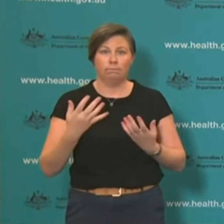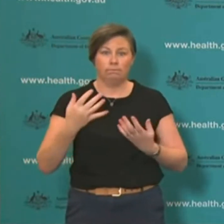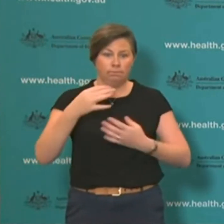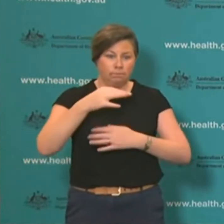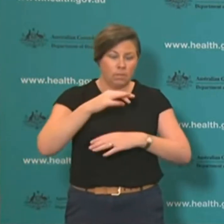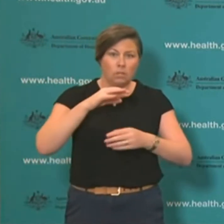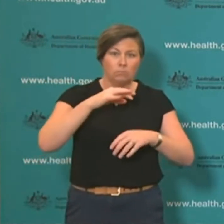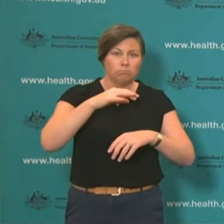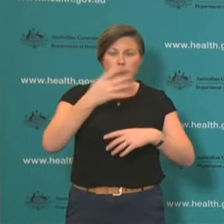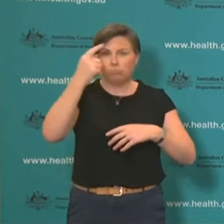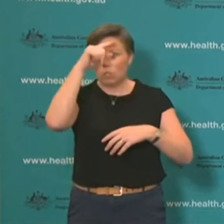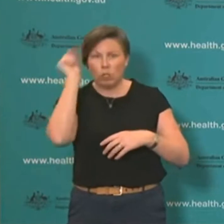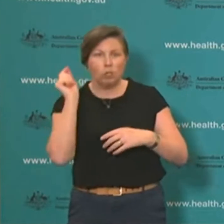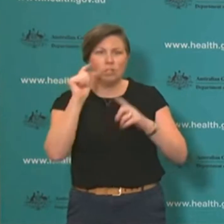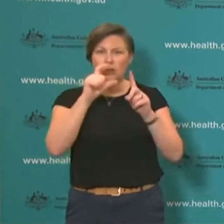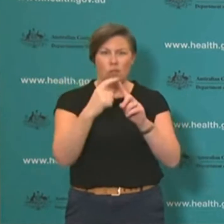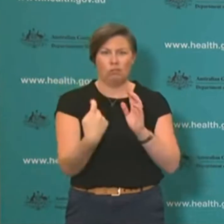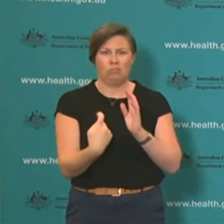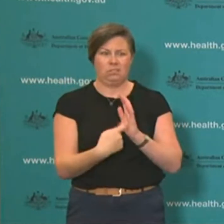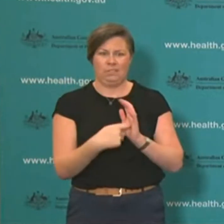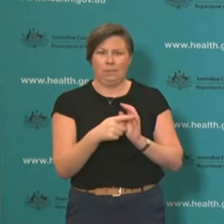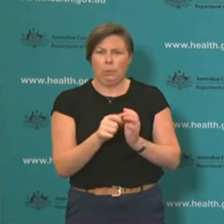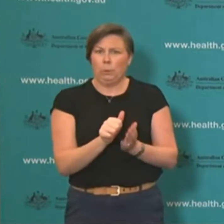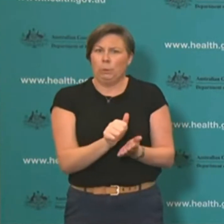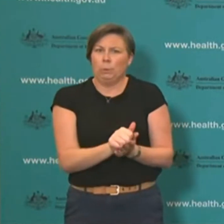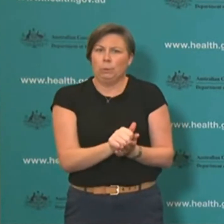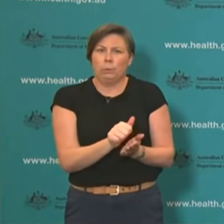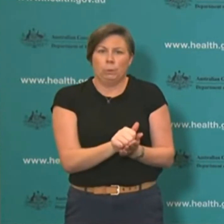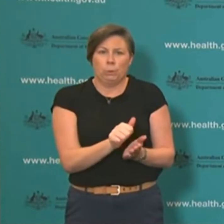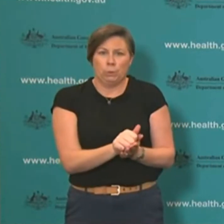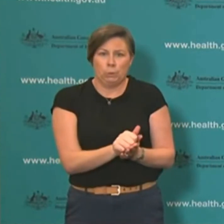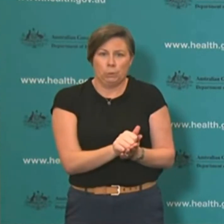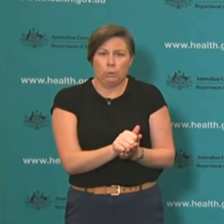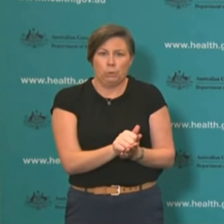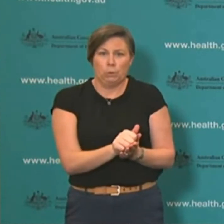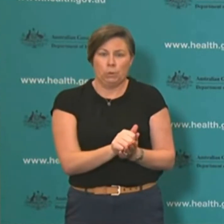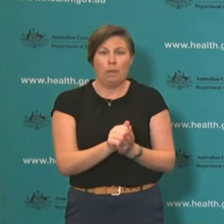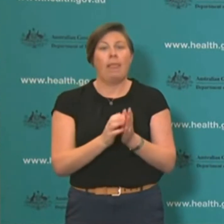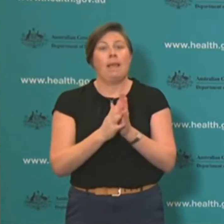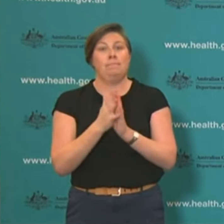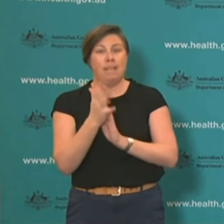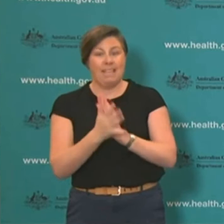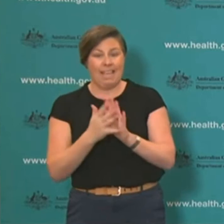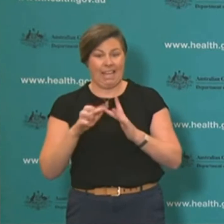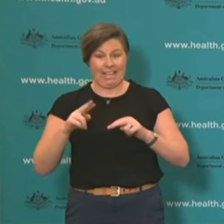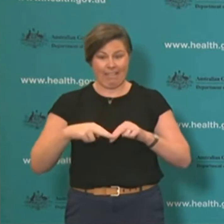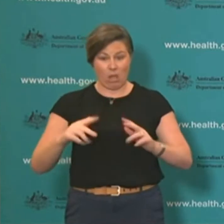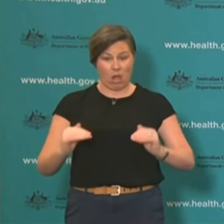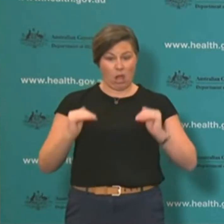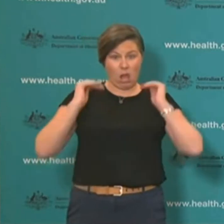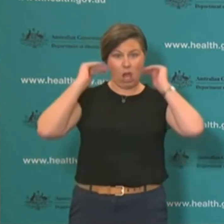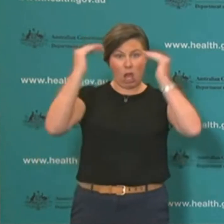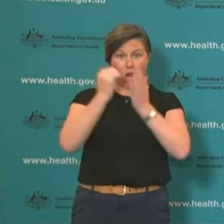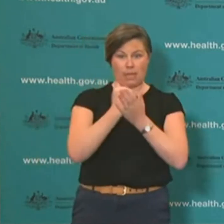as a proportion. So when the proportion of COVID is high in your community, the number of affected facilities